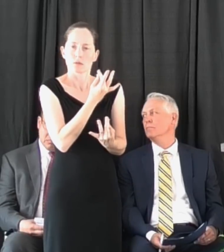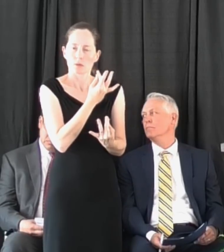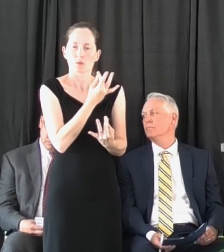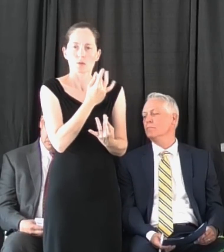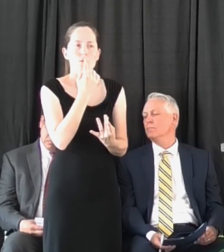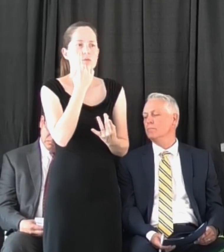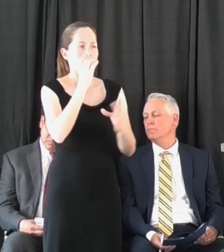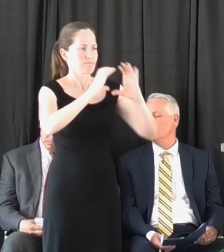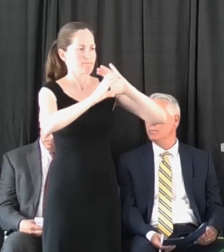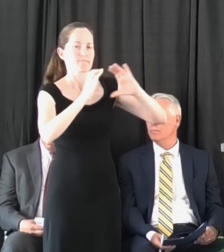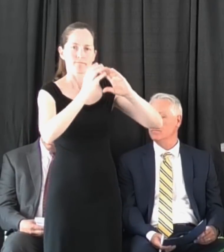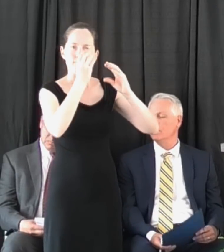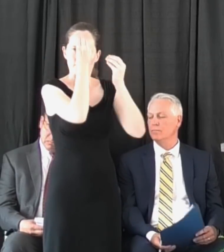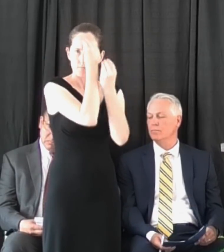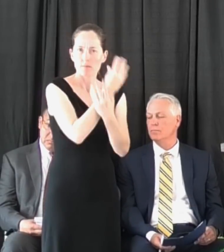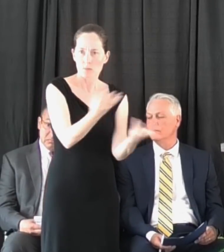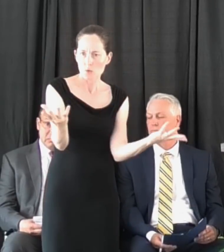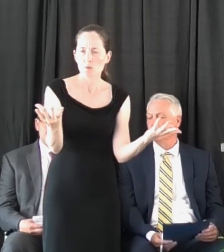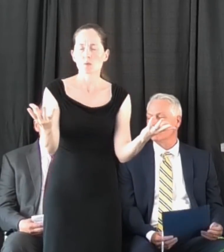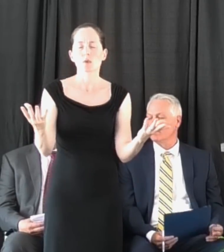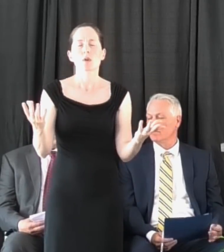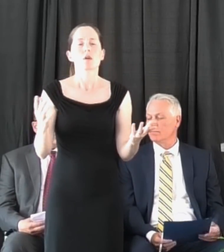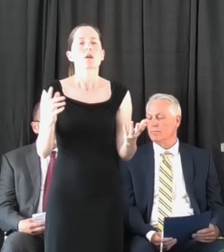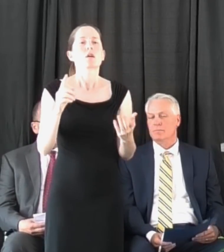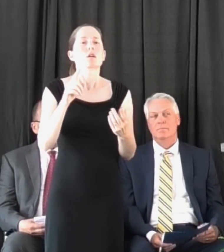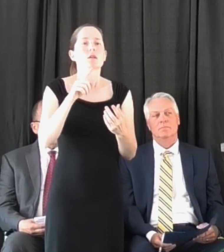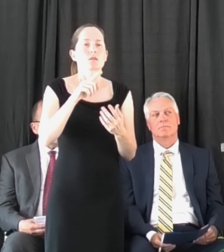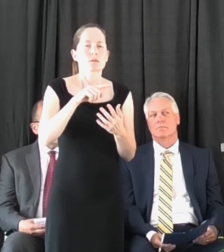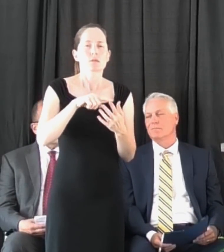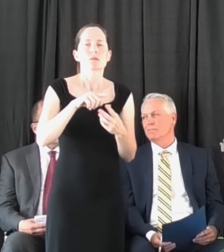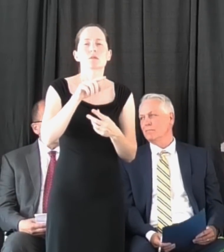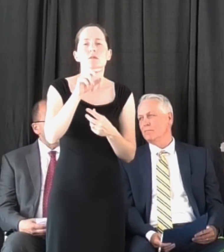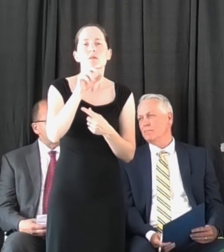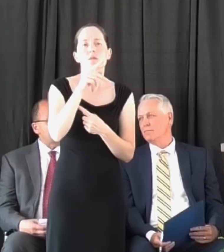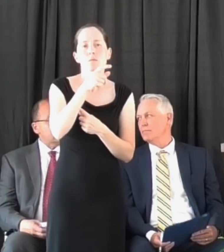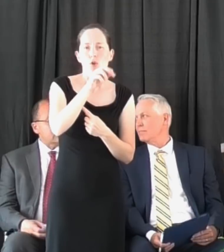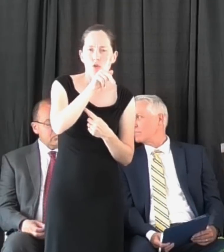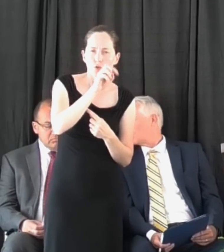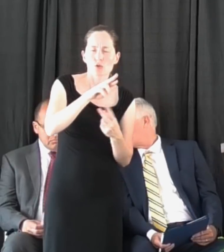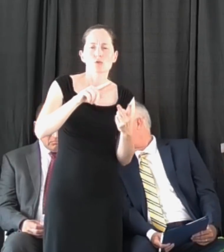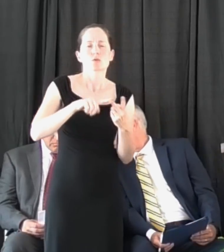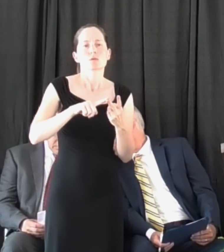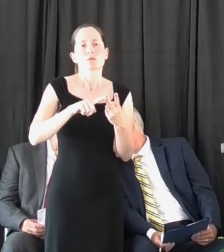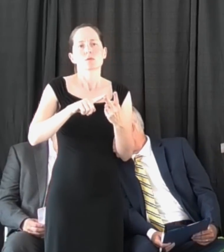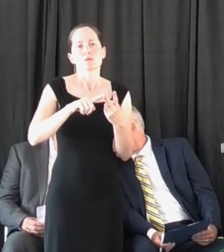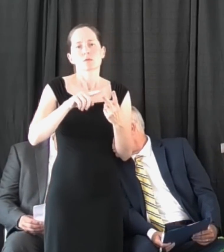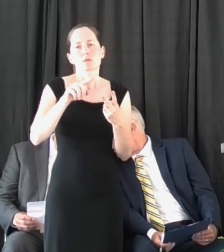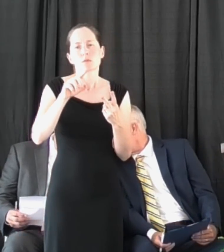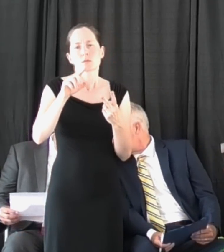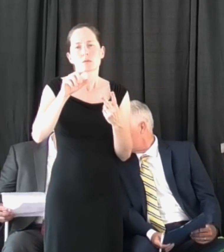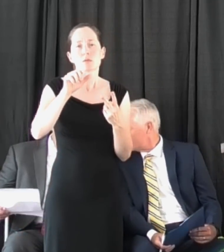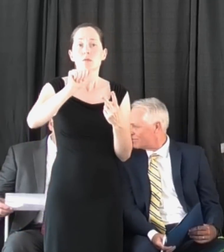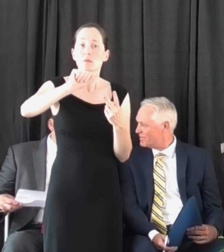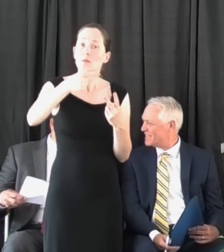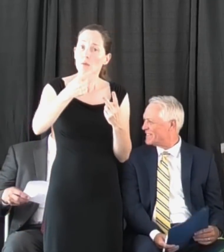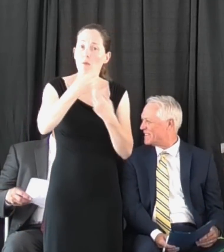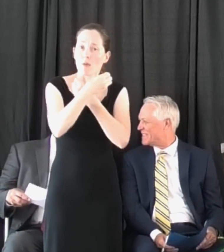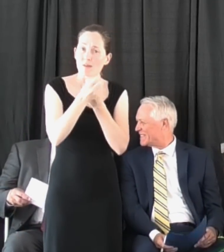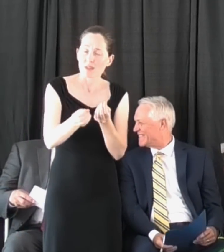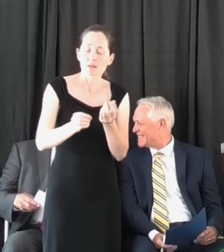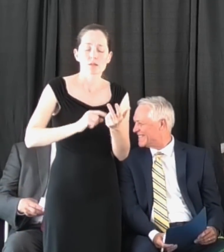Robbins, the Office of Law, Gary Cook and Norman Parker, the Attorney General's Office, Dean Hoff in Purchasing and